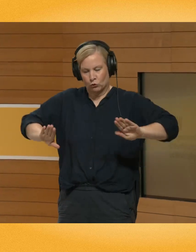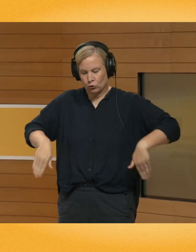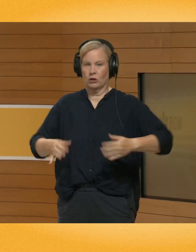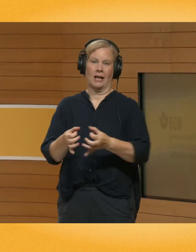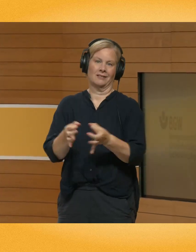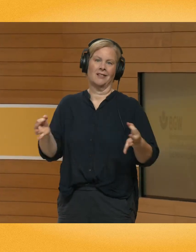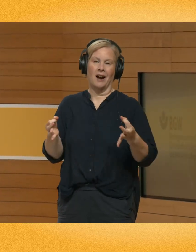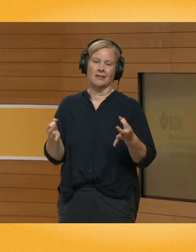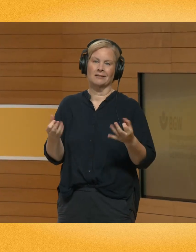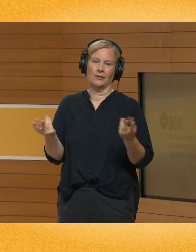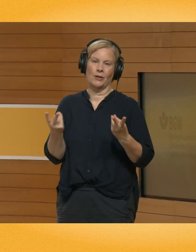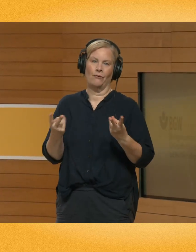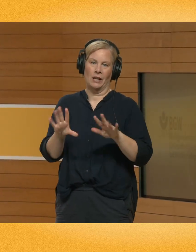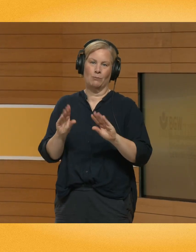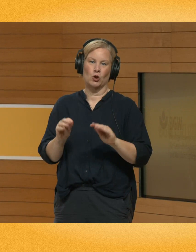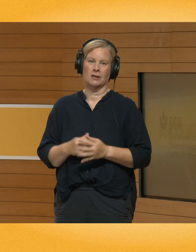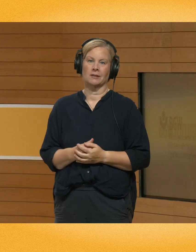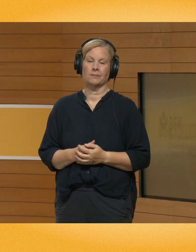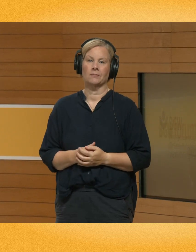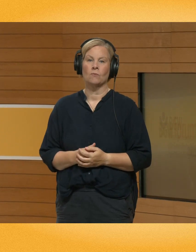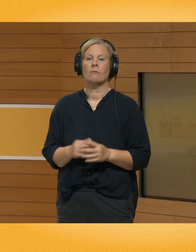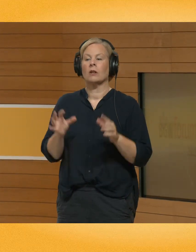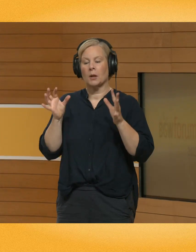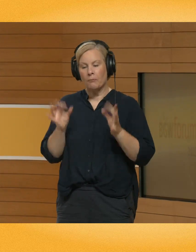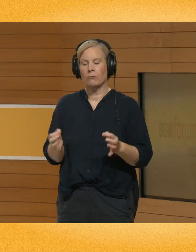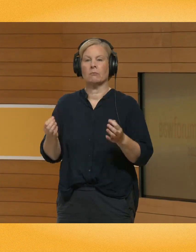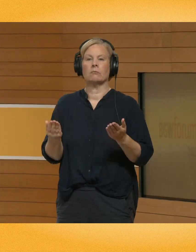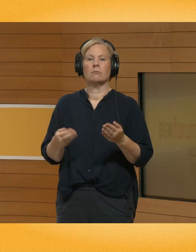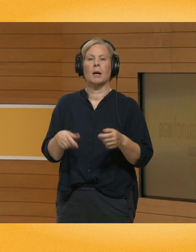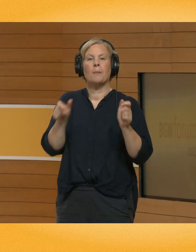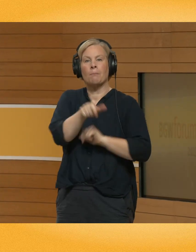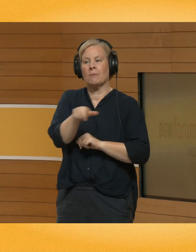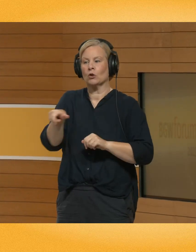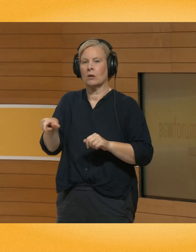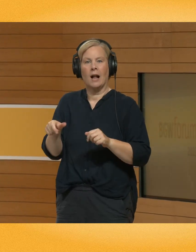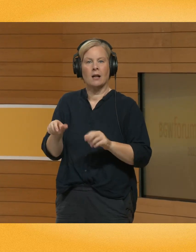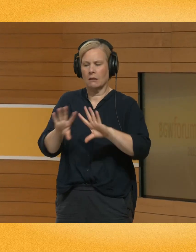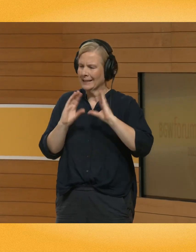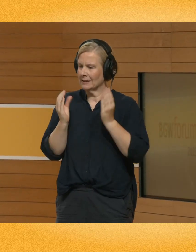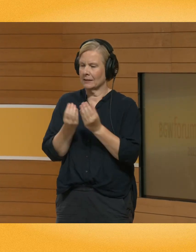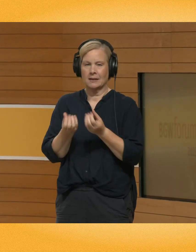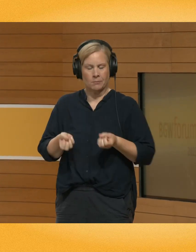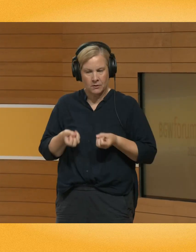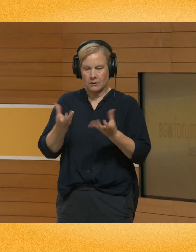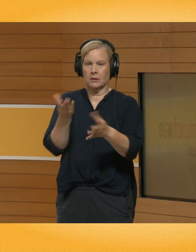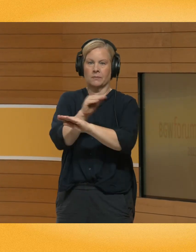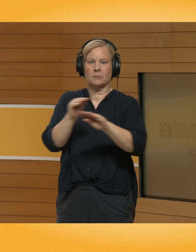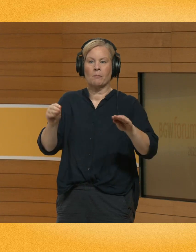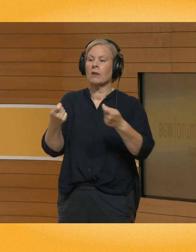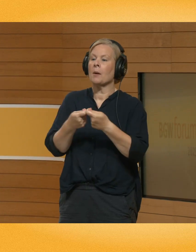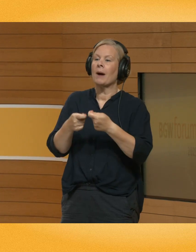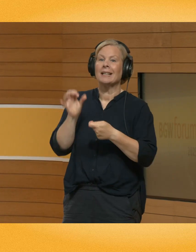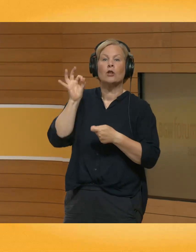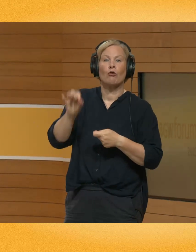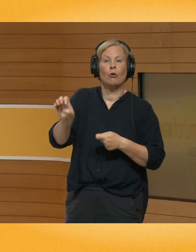buzz and start communicating with staff about Magnet for Europe and what it really was, etc.,